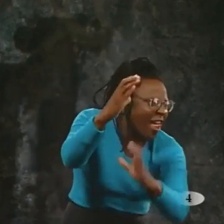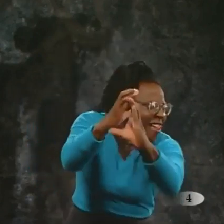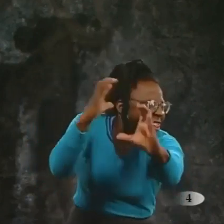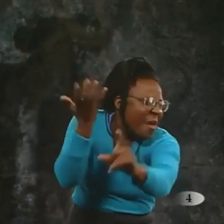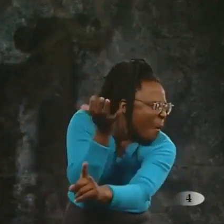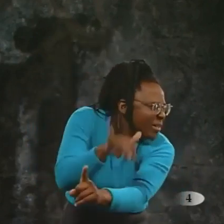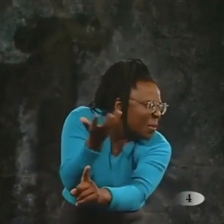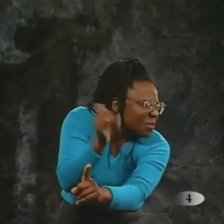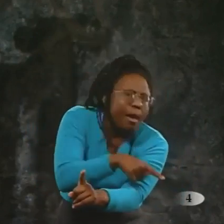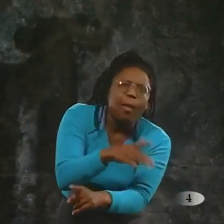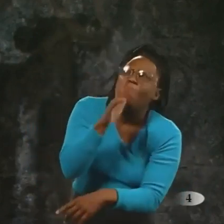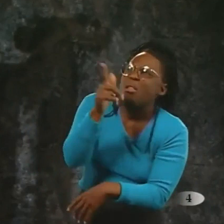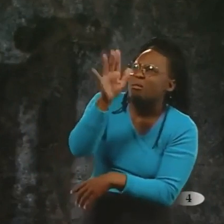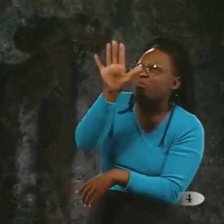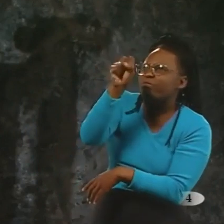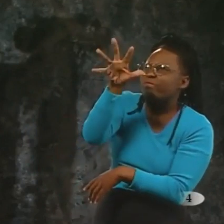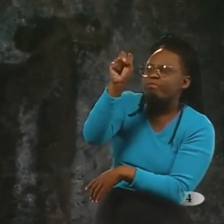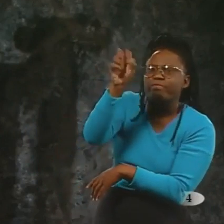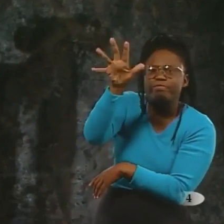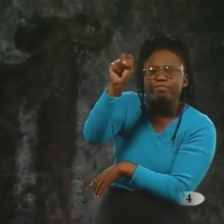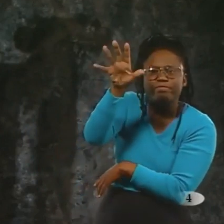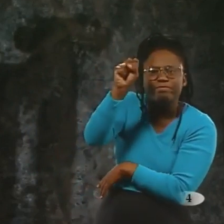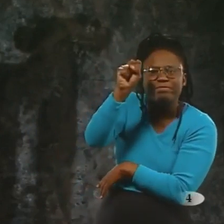Or bus. Let's say the parent was asking, what is that?